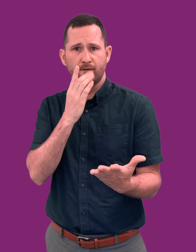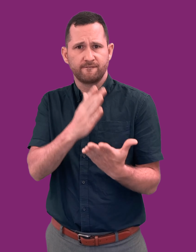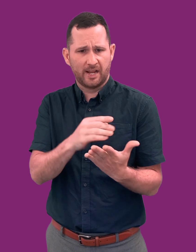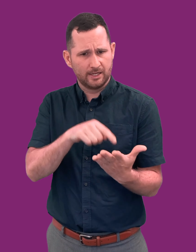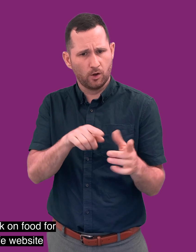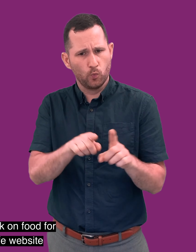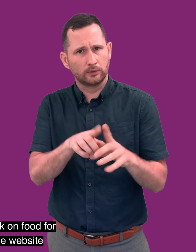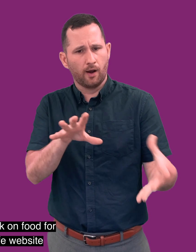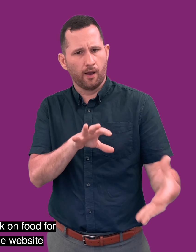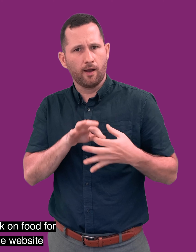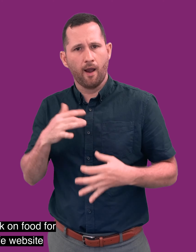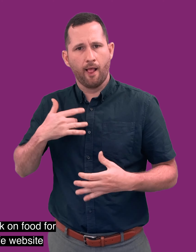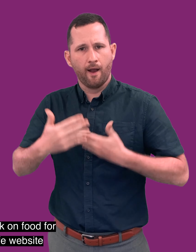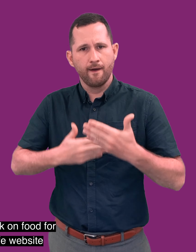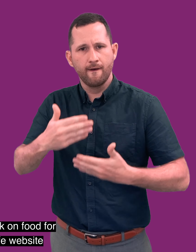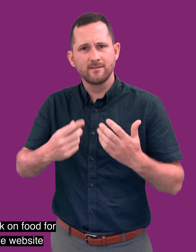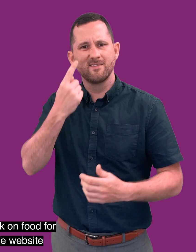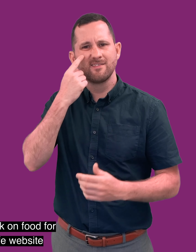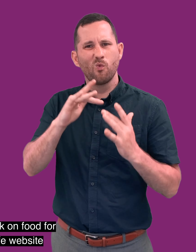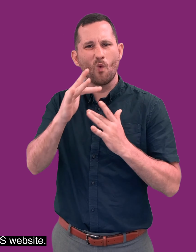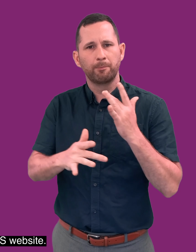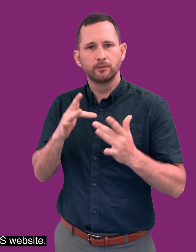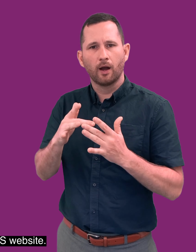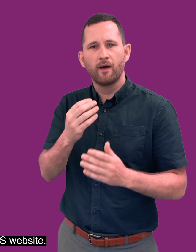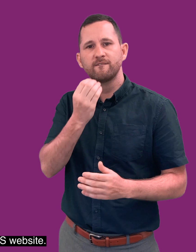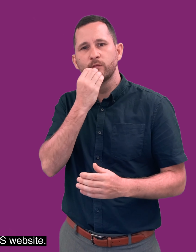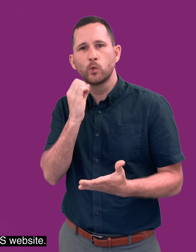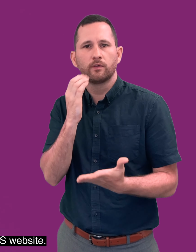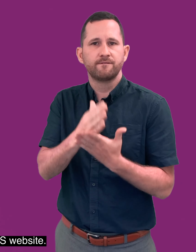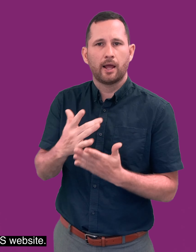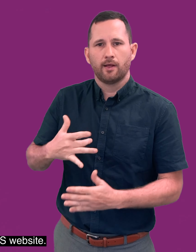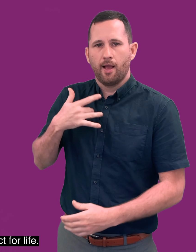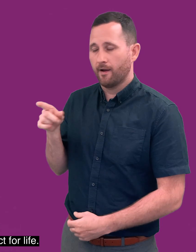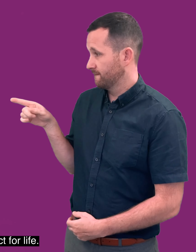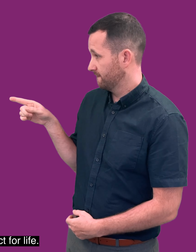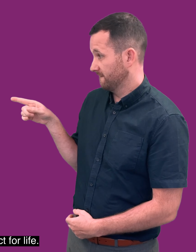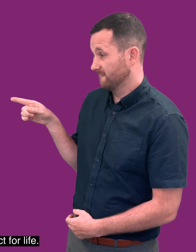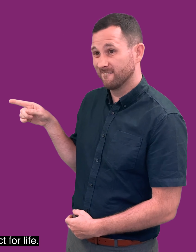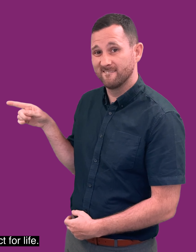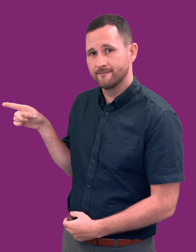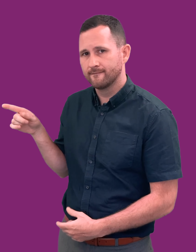You can look on Food for Fact for Life website or the NHS website. Food Fact for Life.